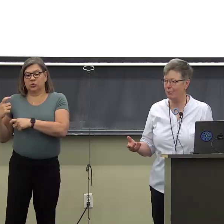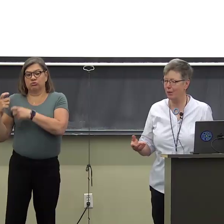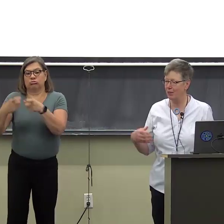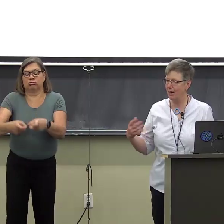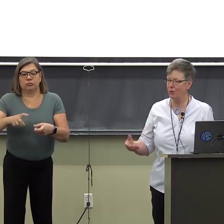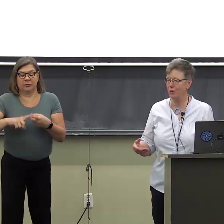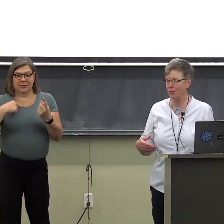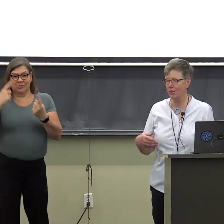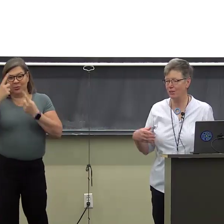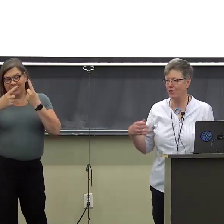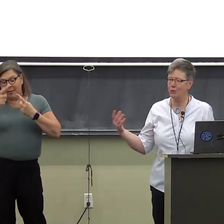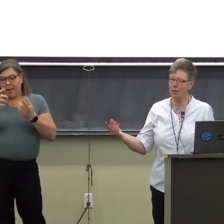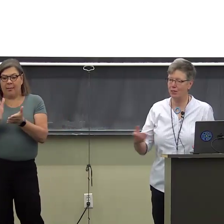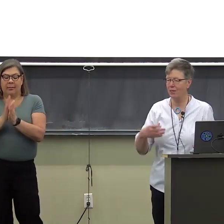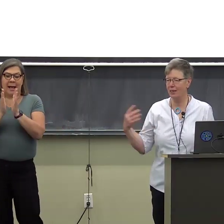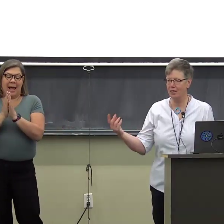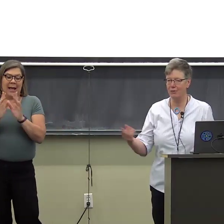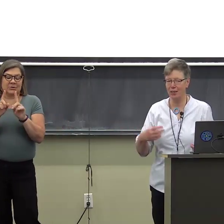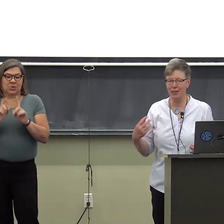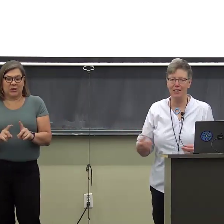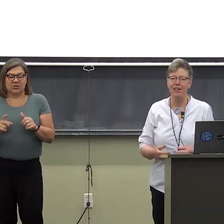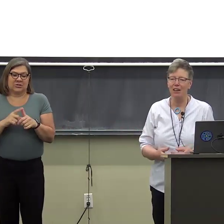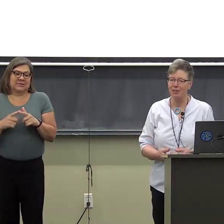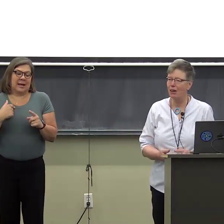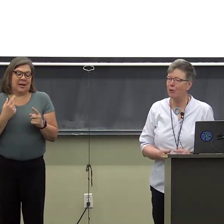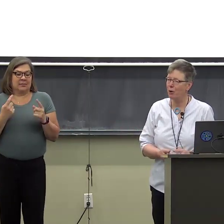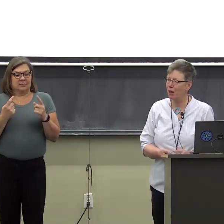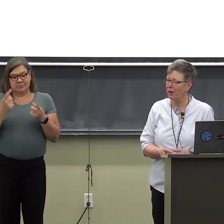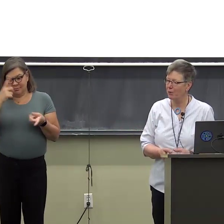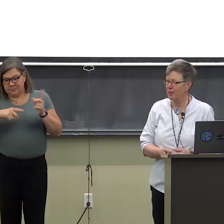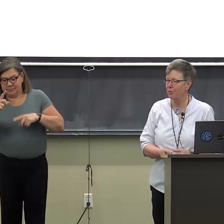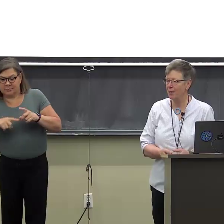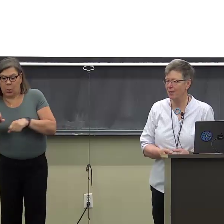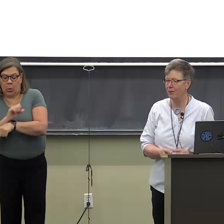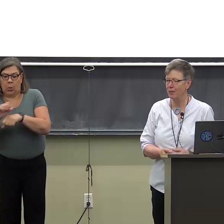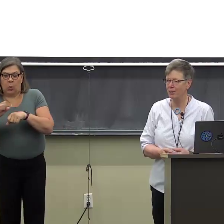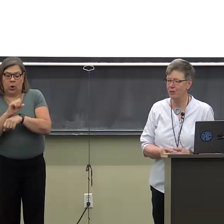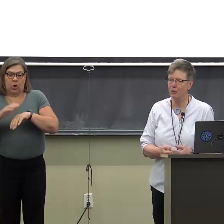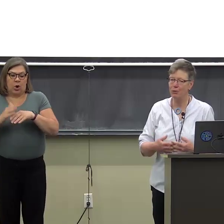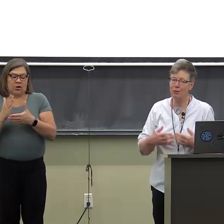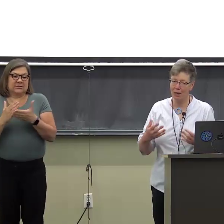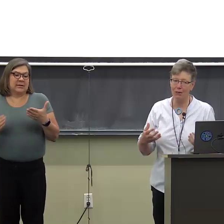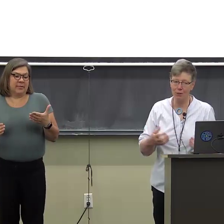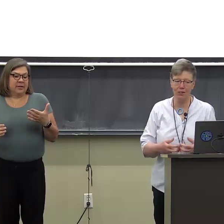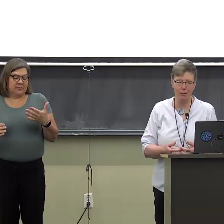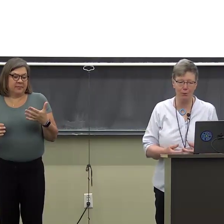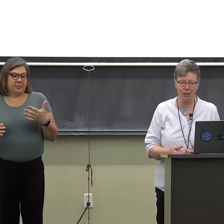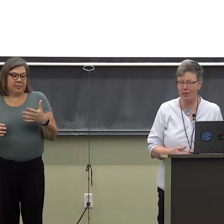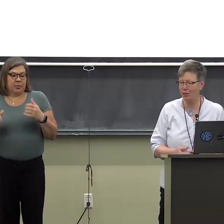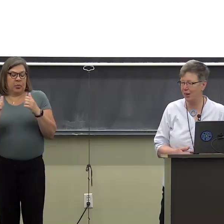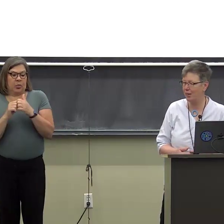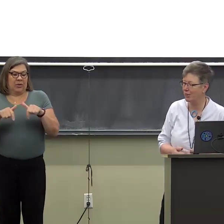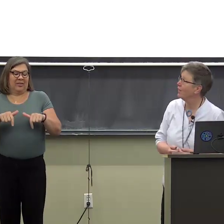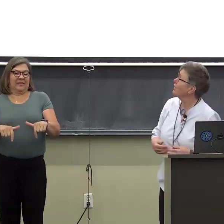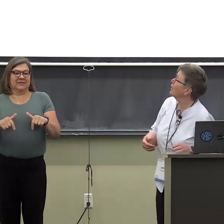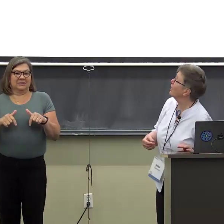to think about, to ask questions, for us to collectively try to work out something that we can do with this